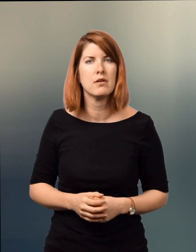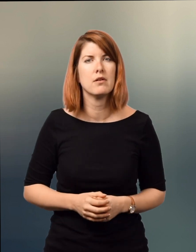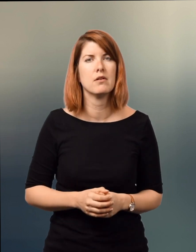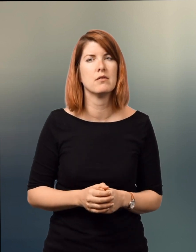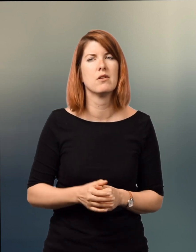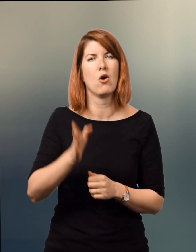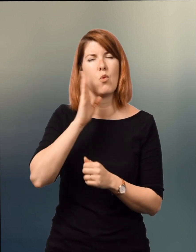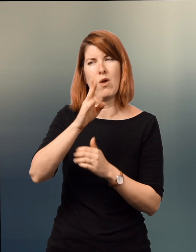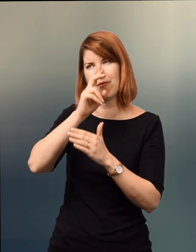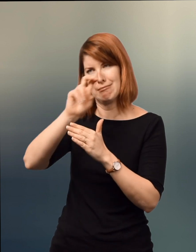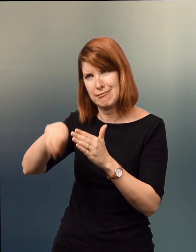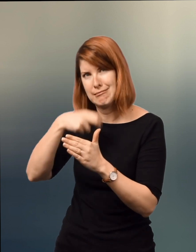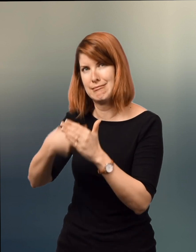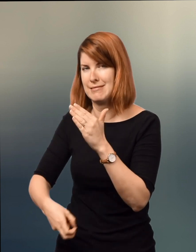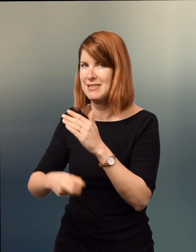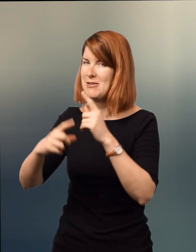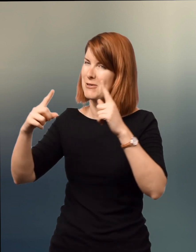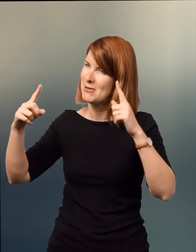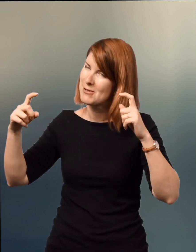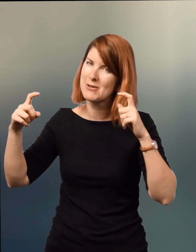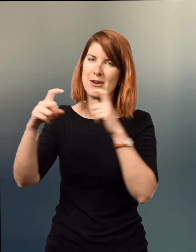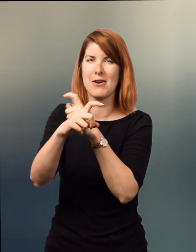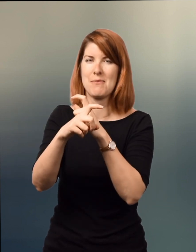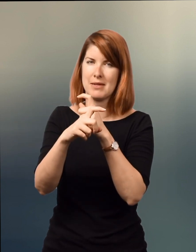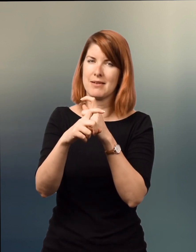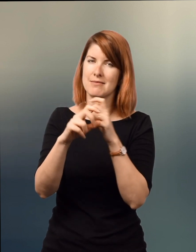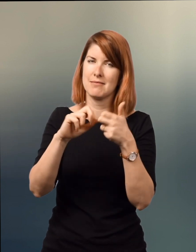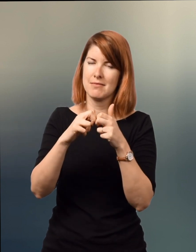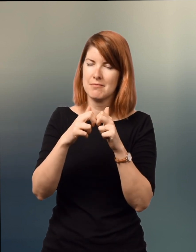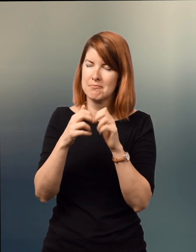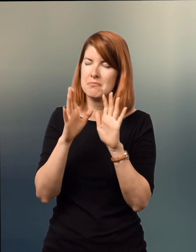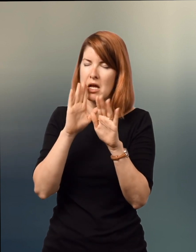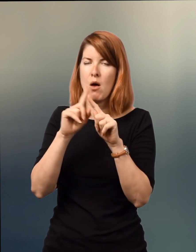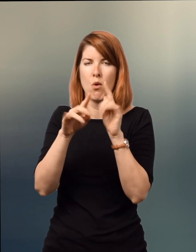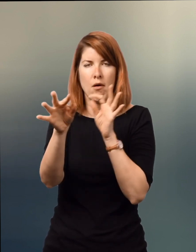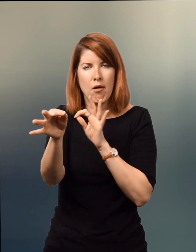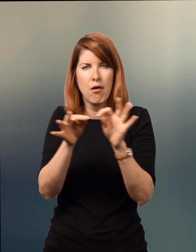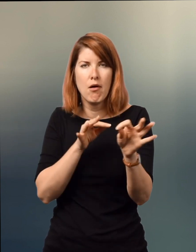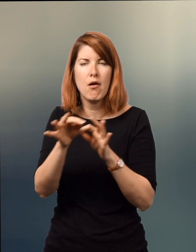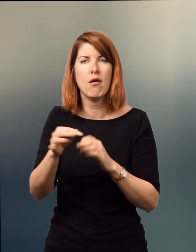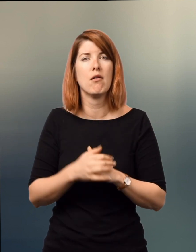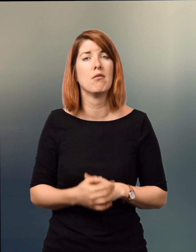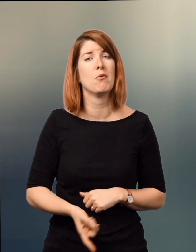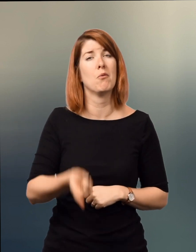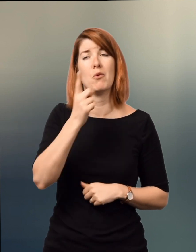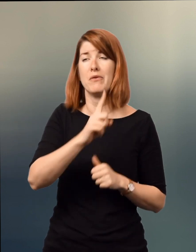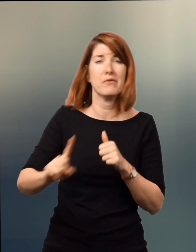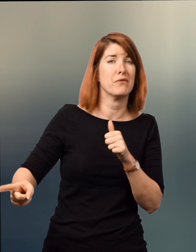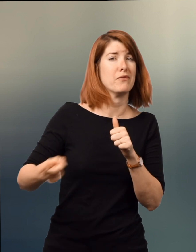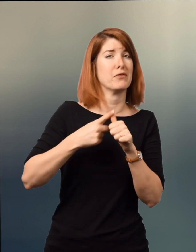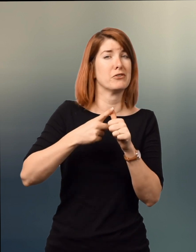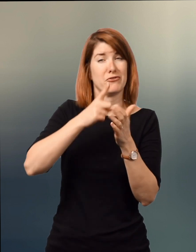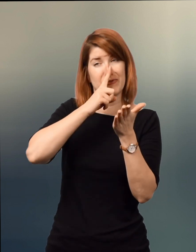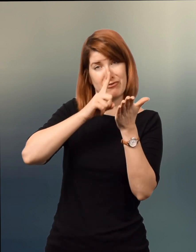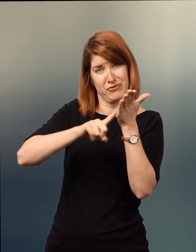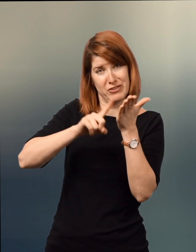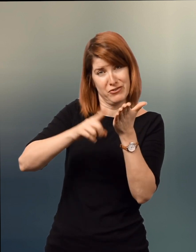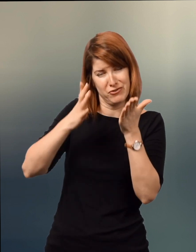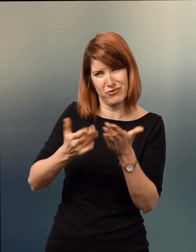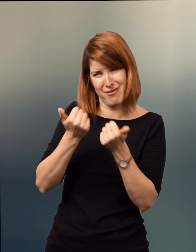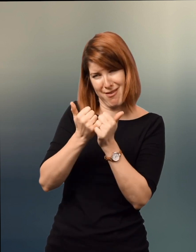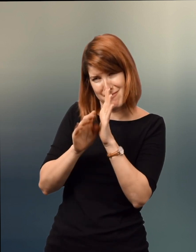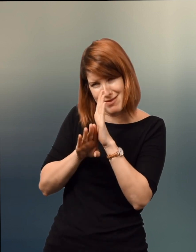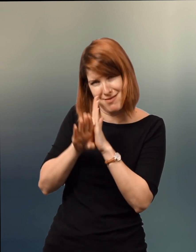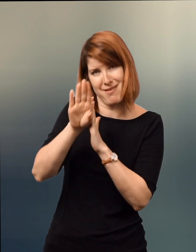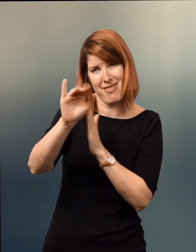family. So let's wade into the critical and complicated topic by starting with a definition. One of the early